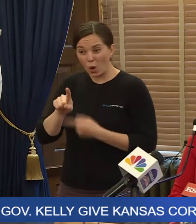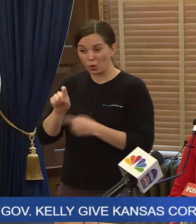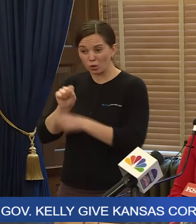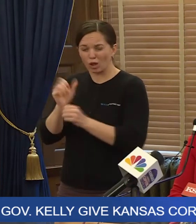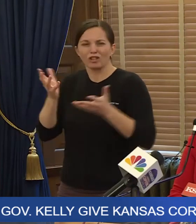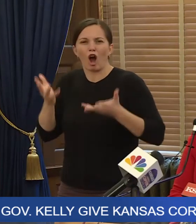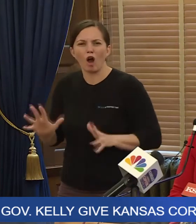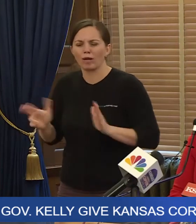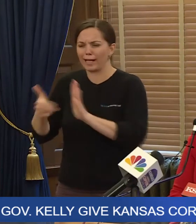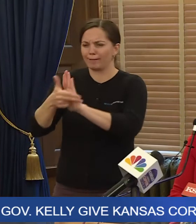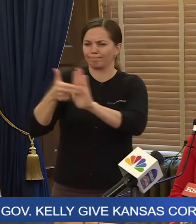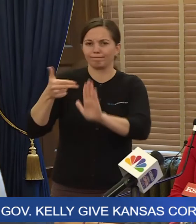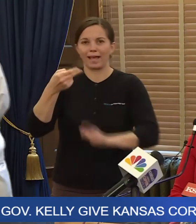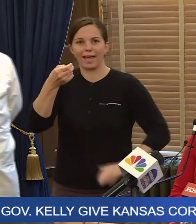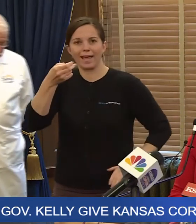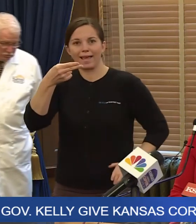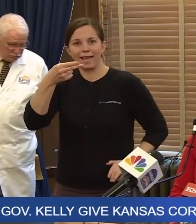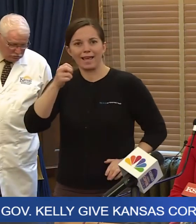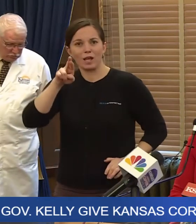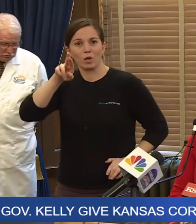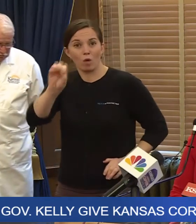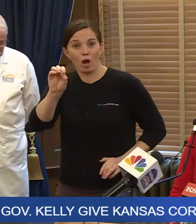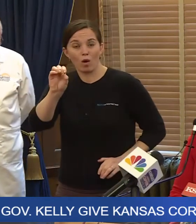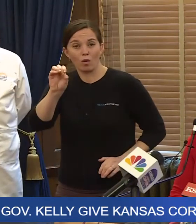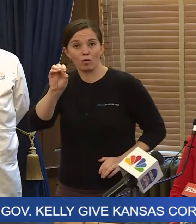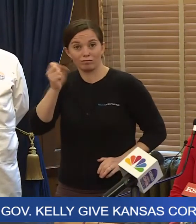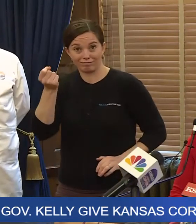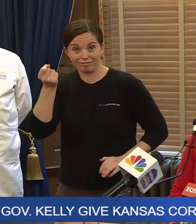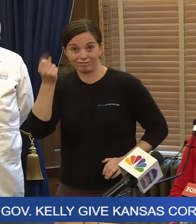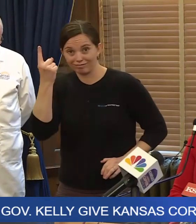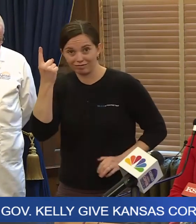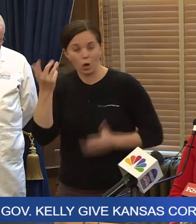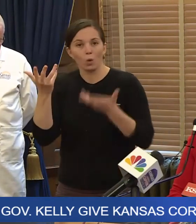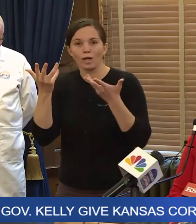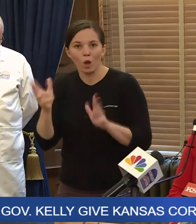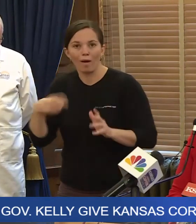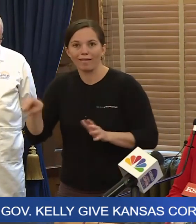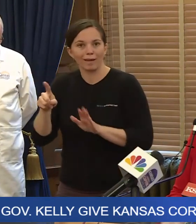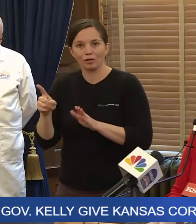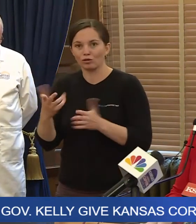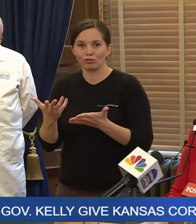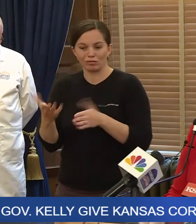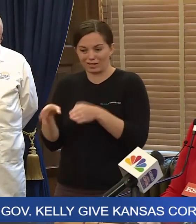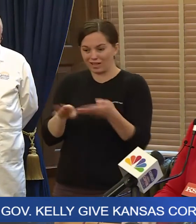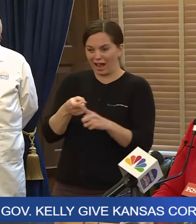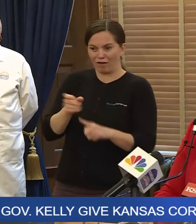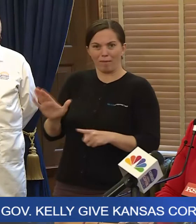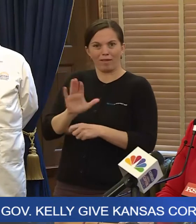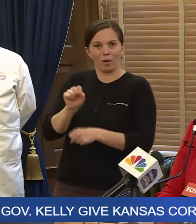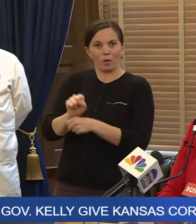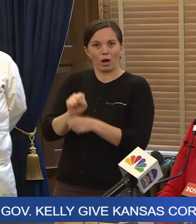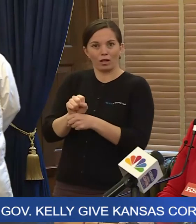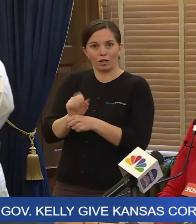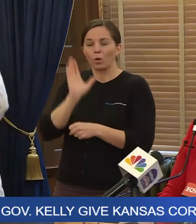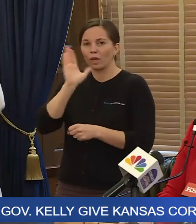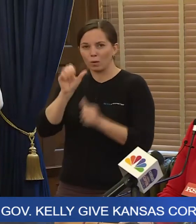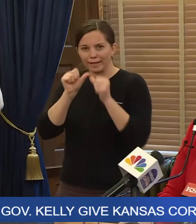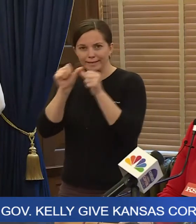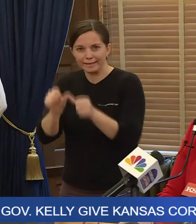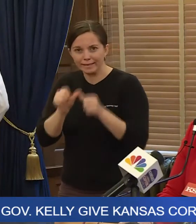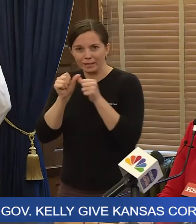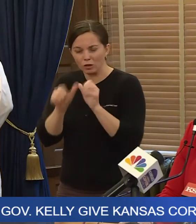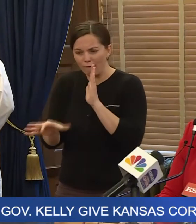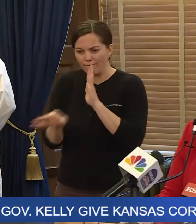heroes, but what they should also not be martyrs. We will continue to find ways to ensure your health